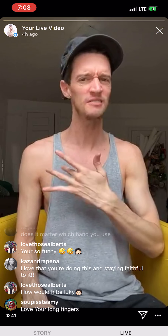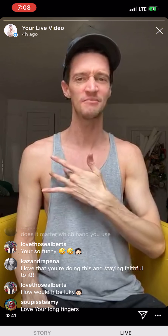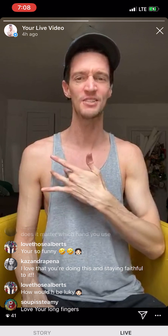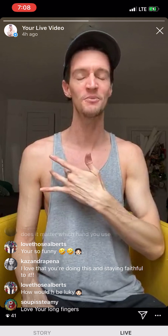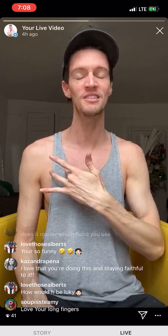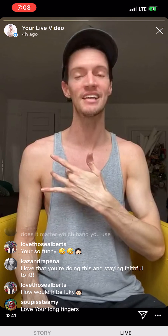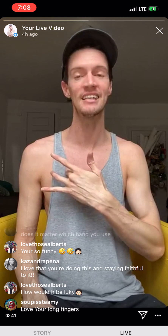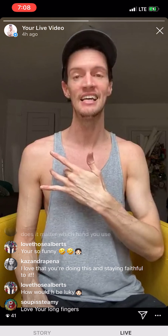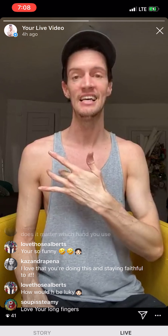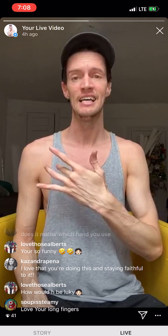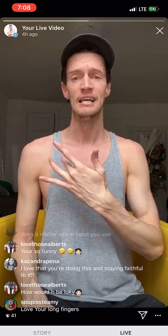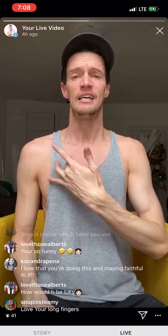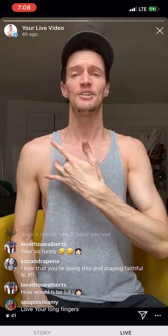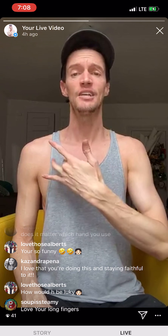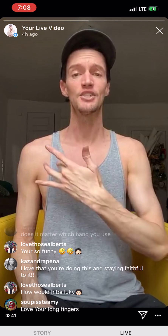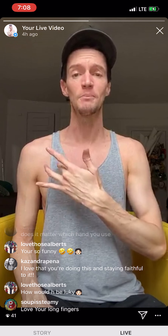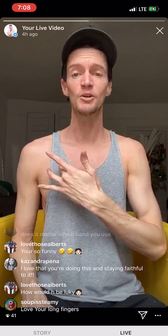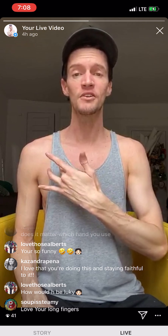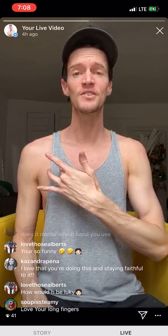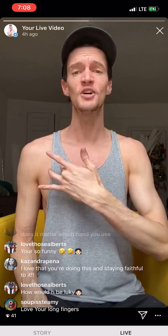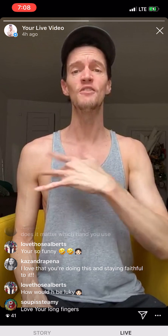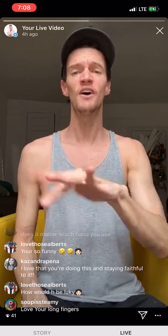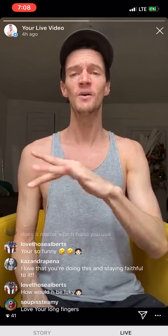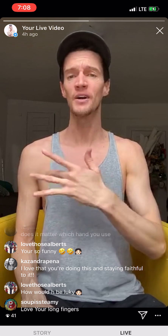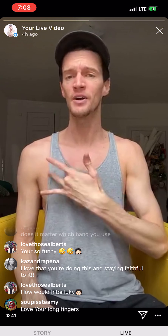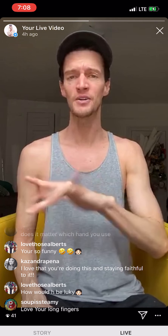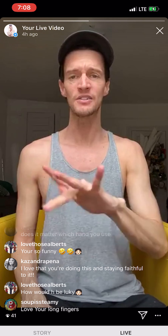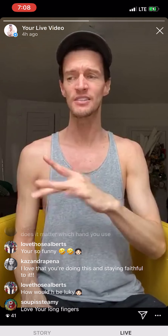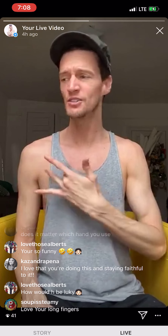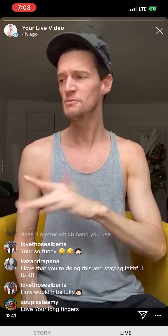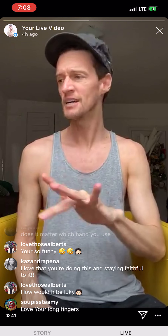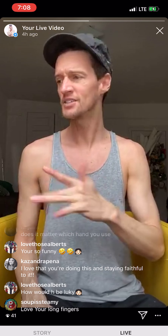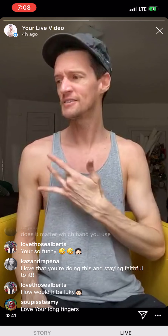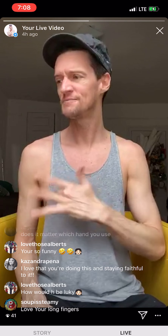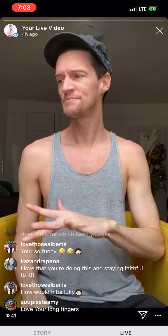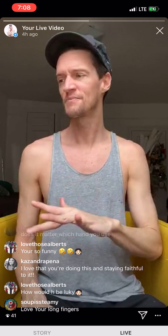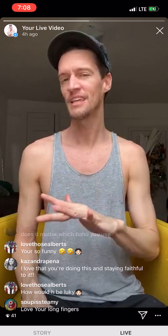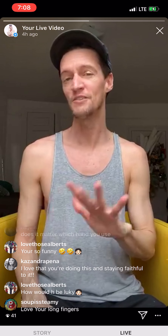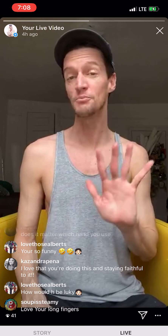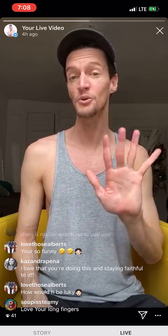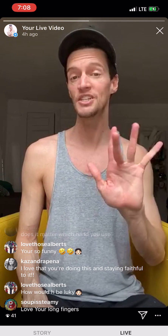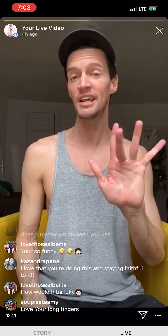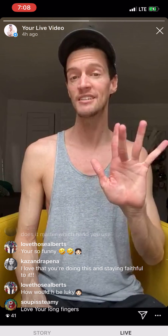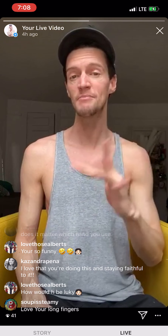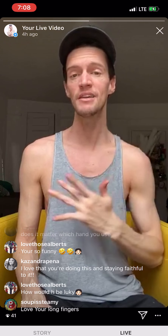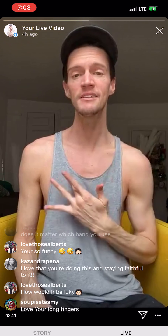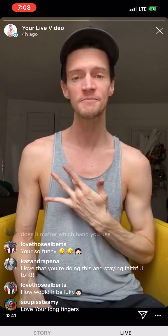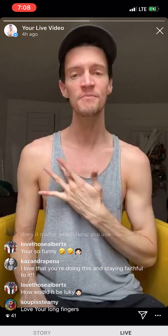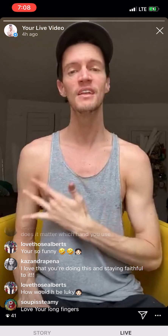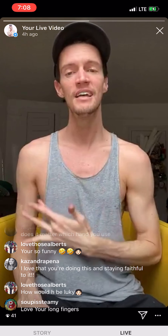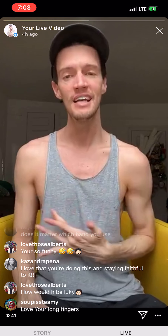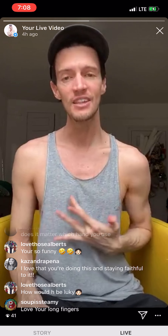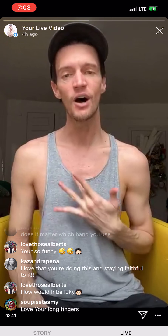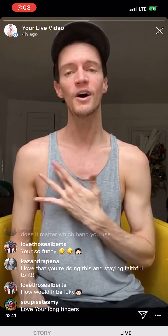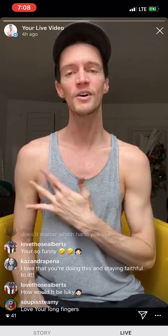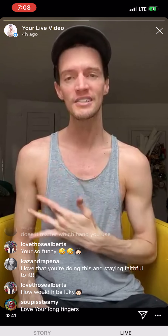It's almost like you're touching the burner of a stove. Oh, it hurts. It's too much. If you appreciate something, the heart kind